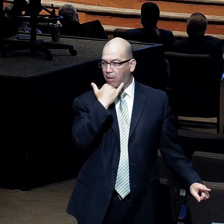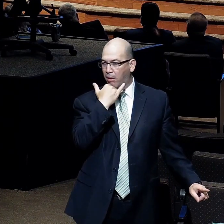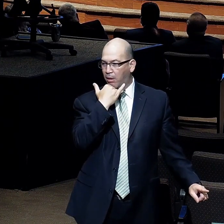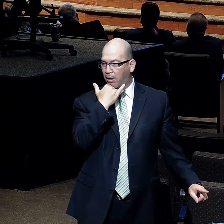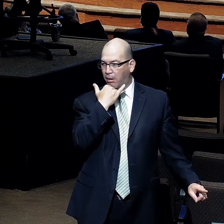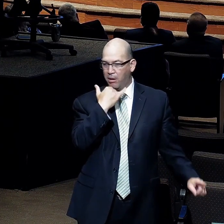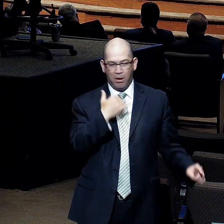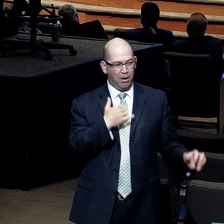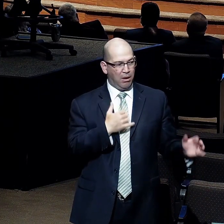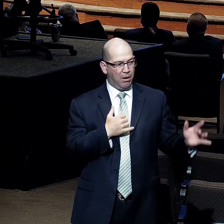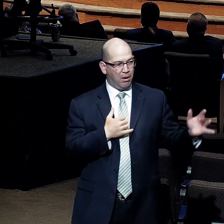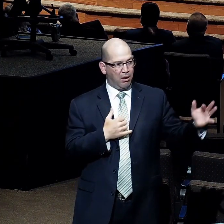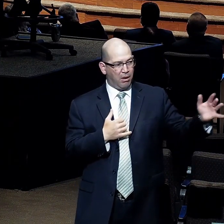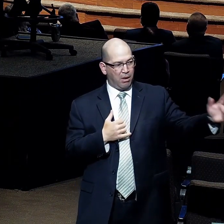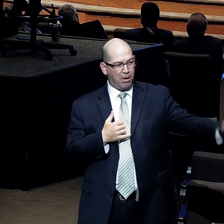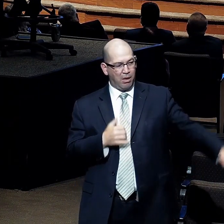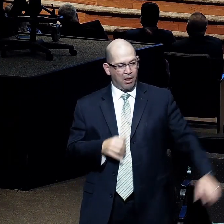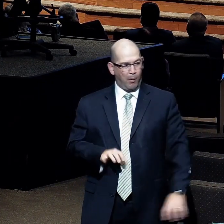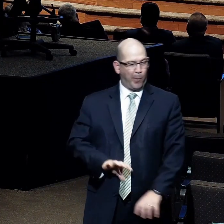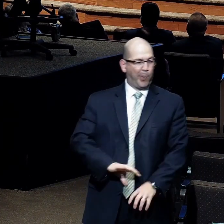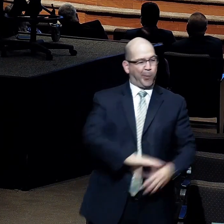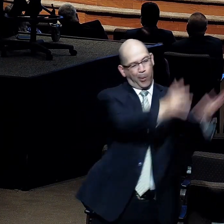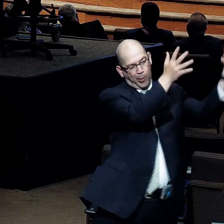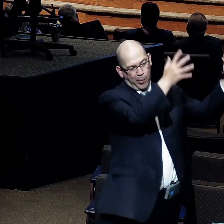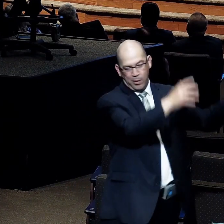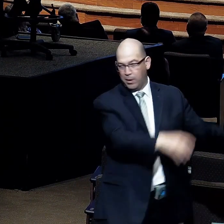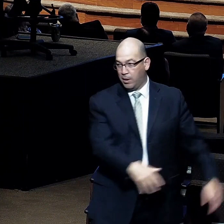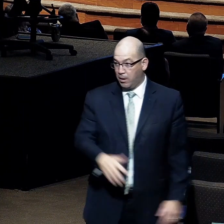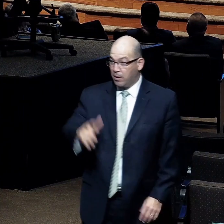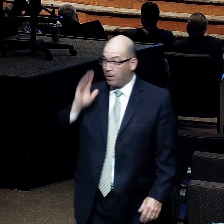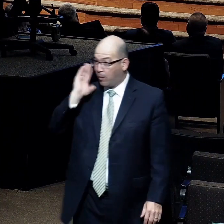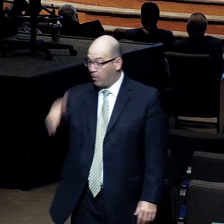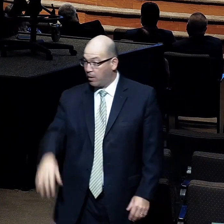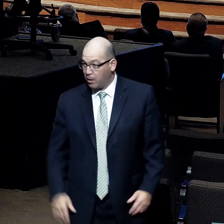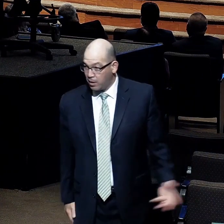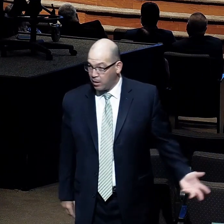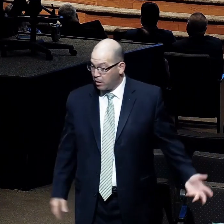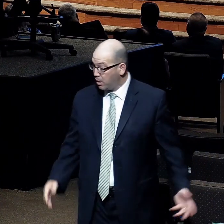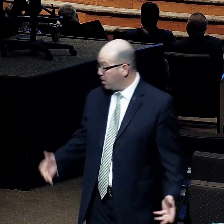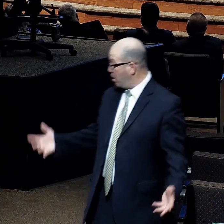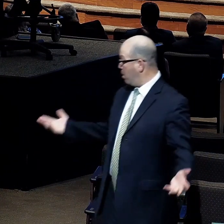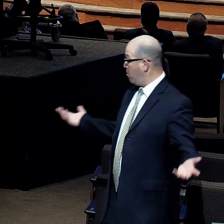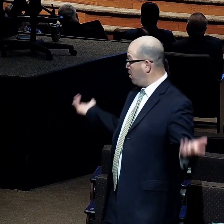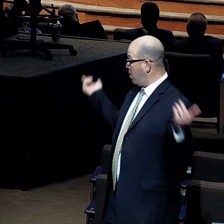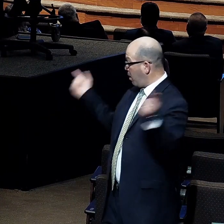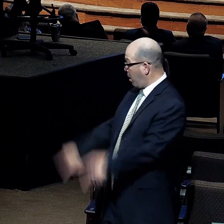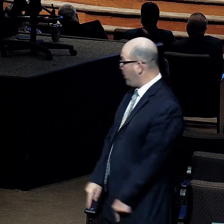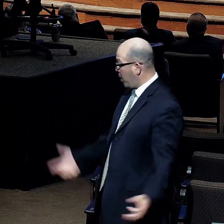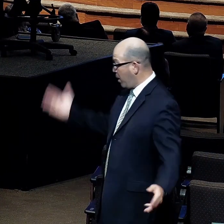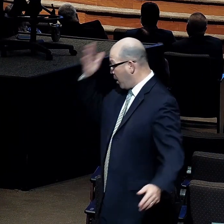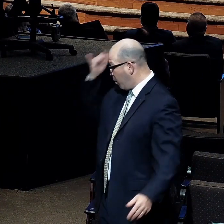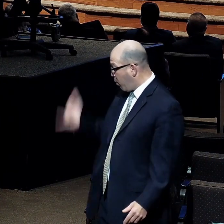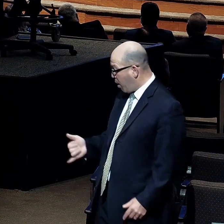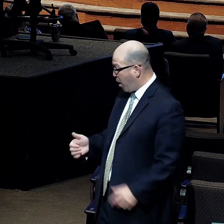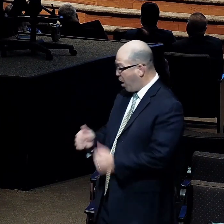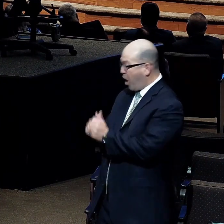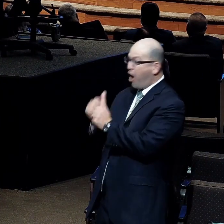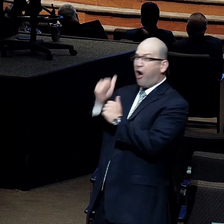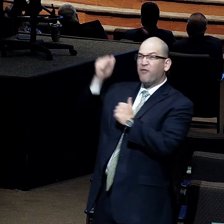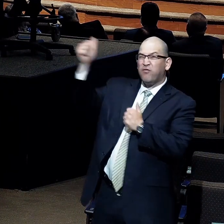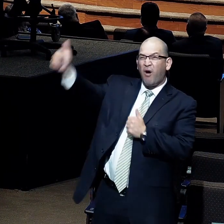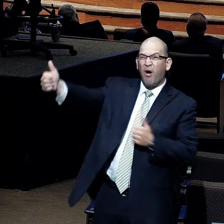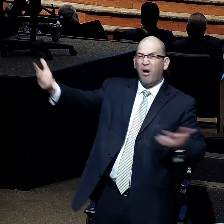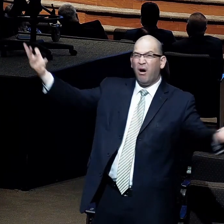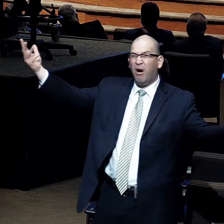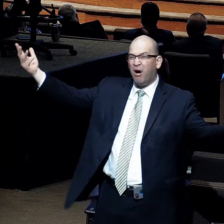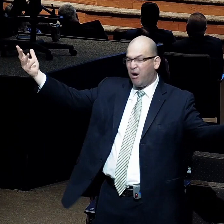these decisions just a little bit off, eventually you're going to be over here going, what in the world went wrong? Why am I so far off the mark?